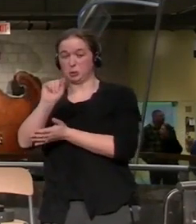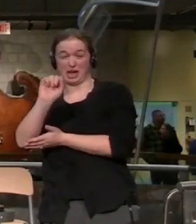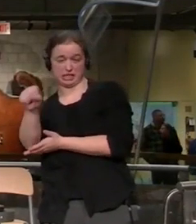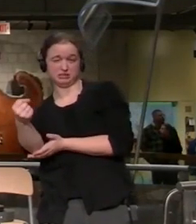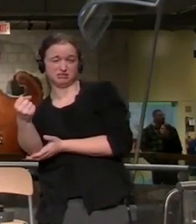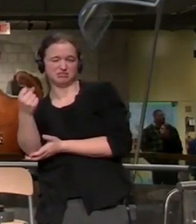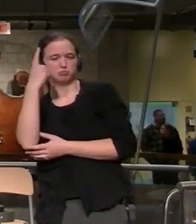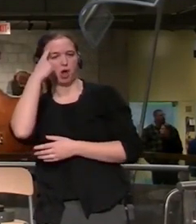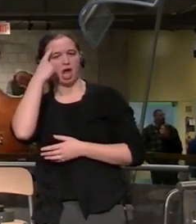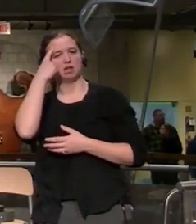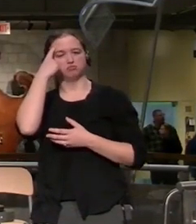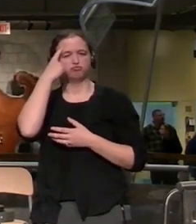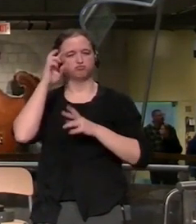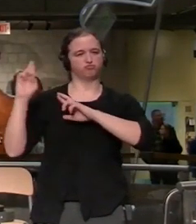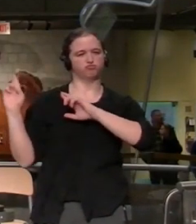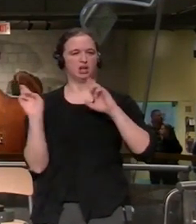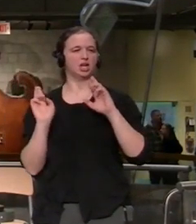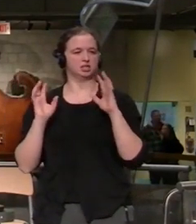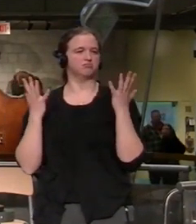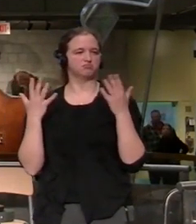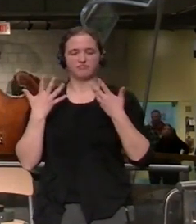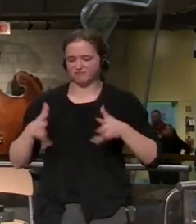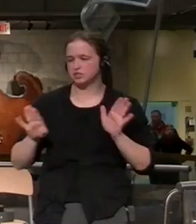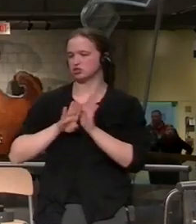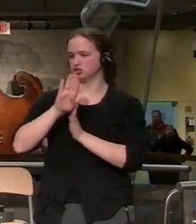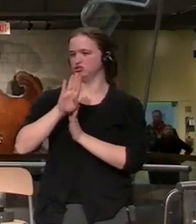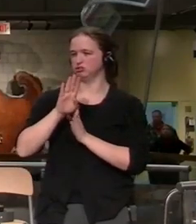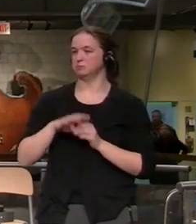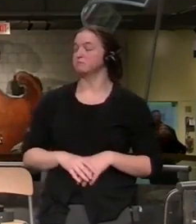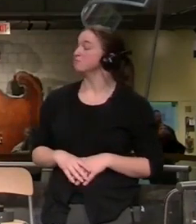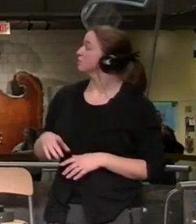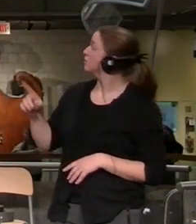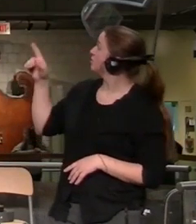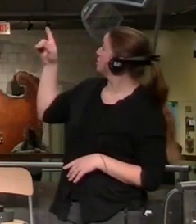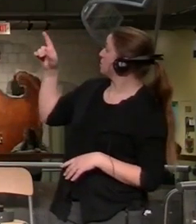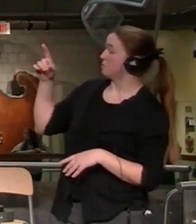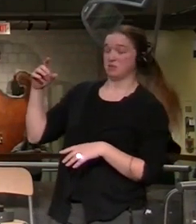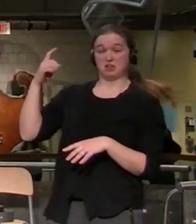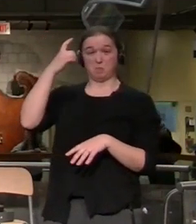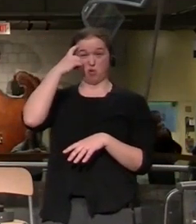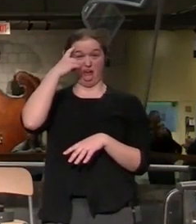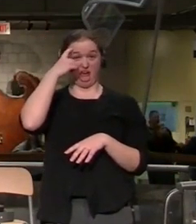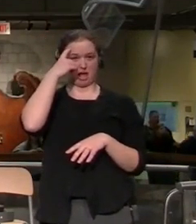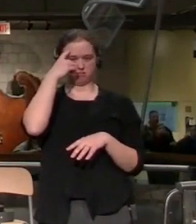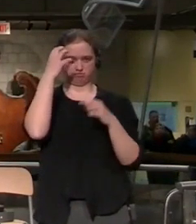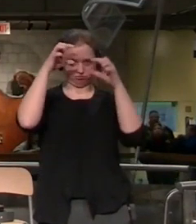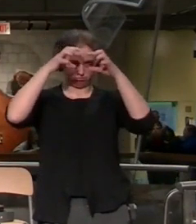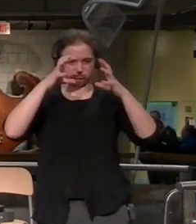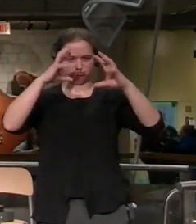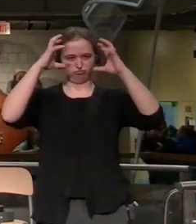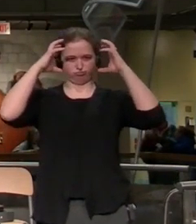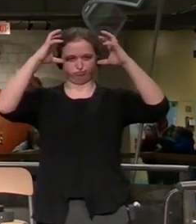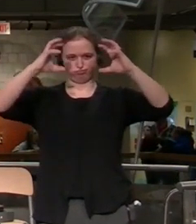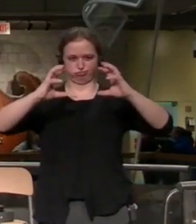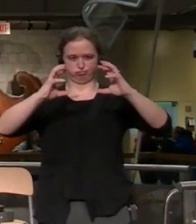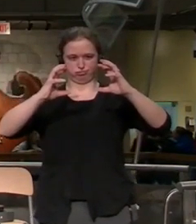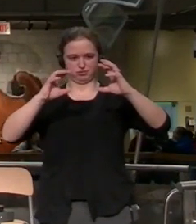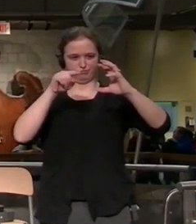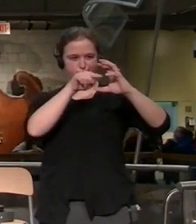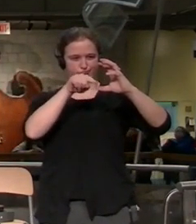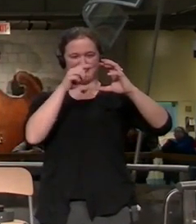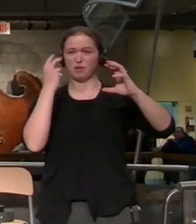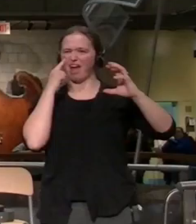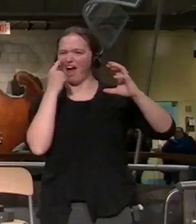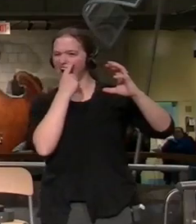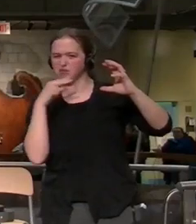We're particularly interested in a part of the brain called the frontal lobe. So that's the part of the brain right behind your forehead. Now, don't get me wrong. All